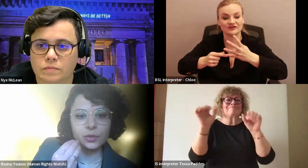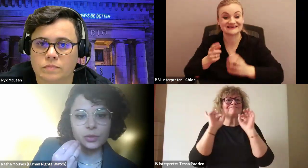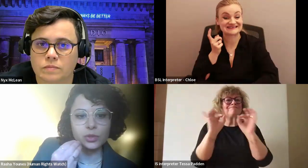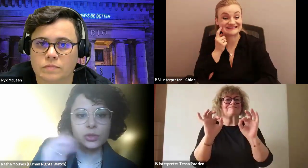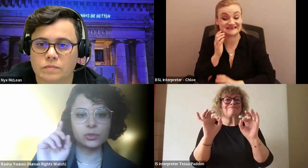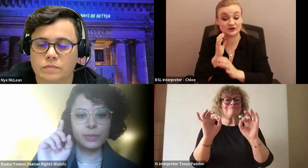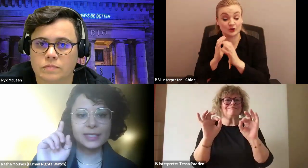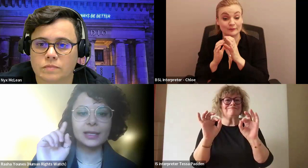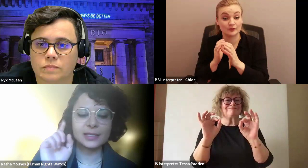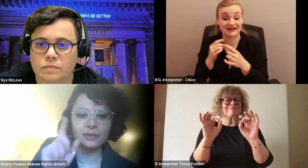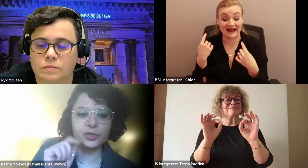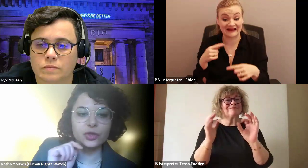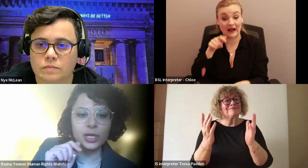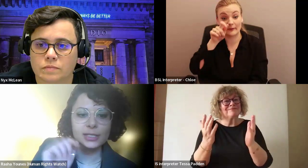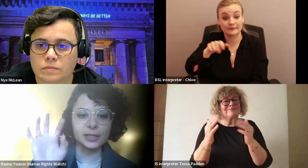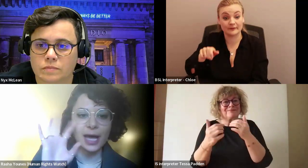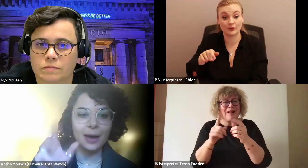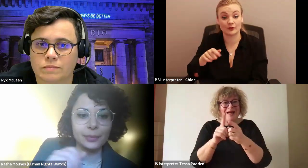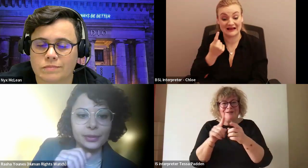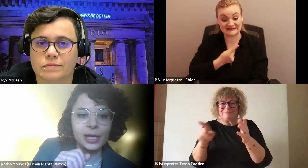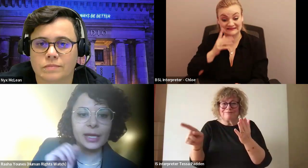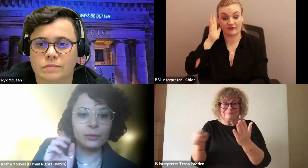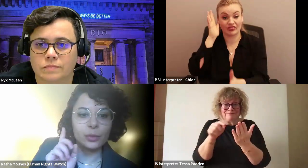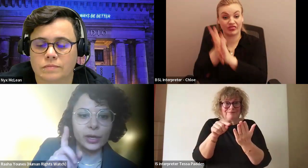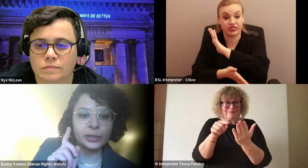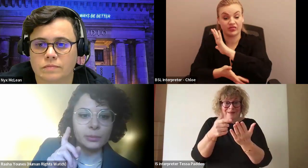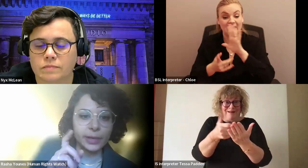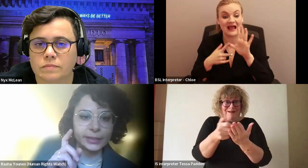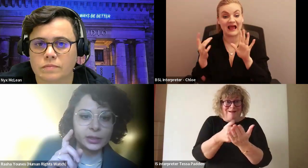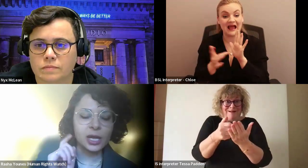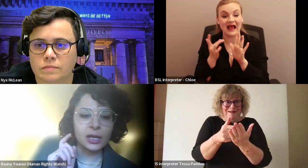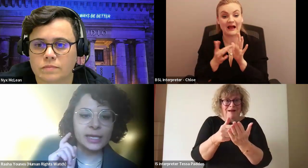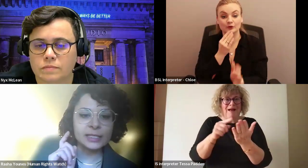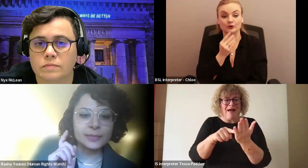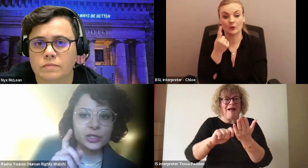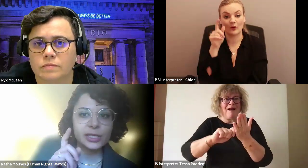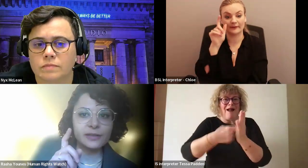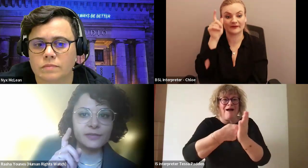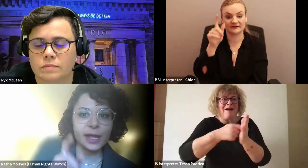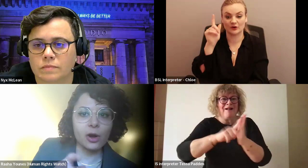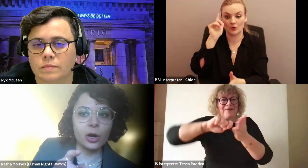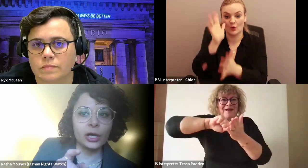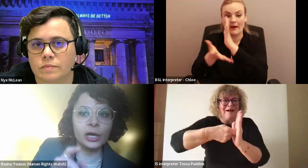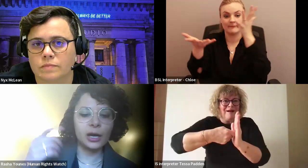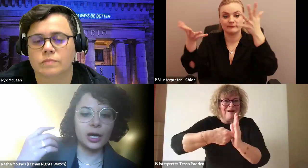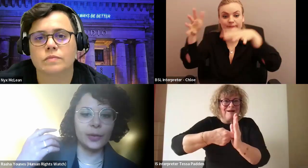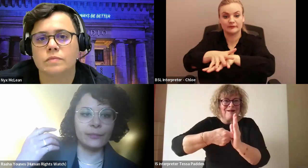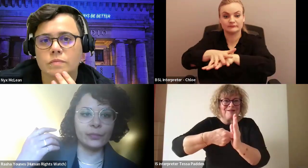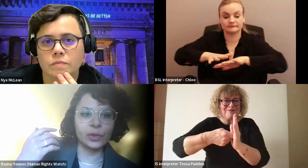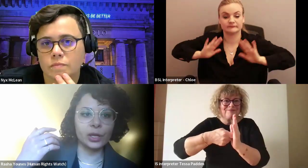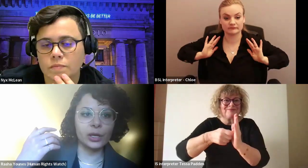allows individuals to basically self-destruct the app with one button, especially if they are